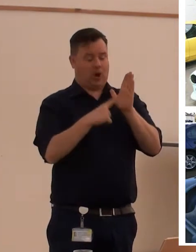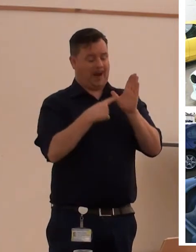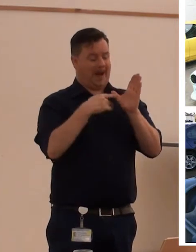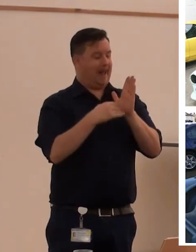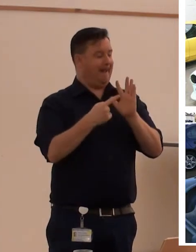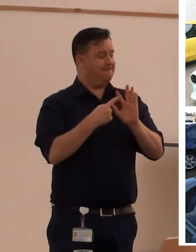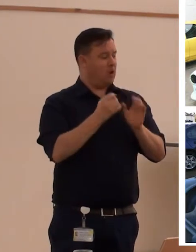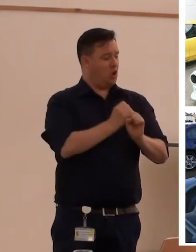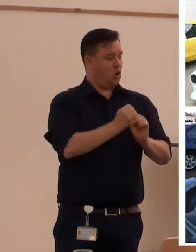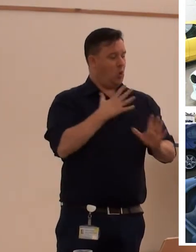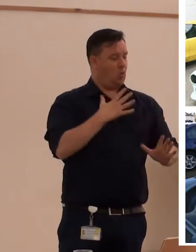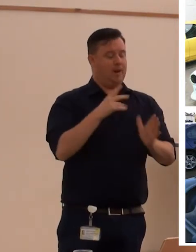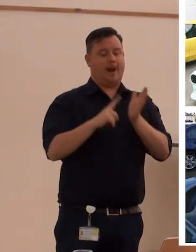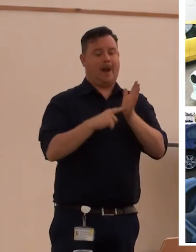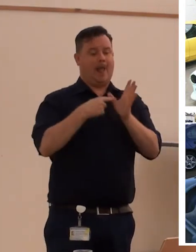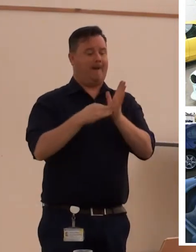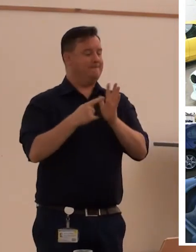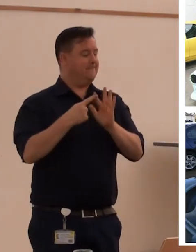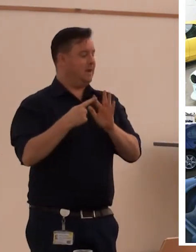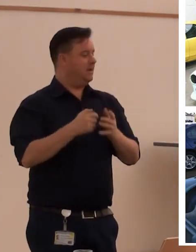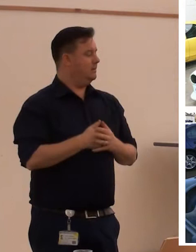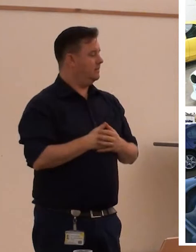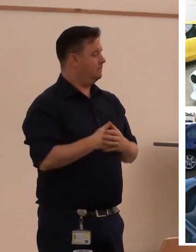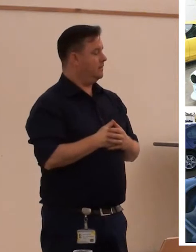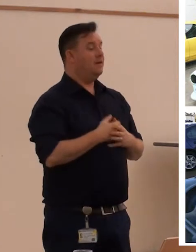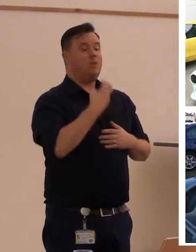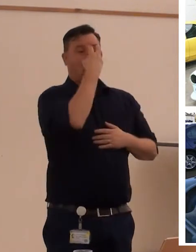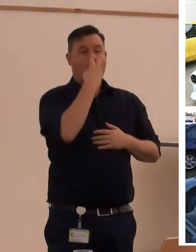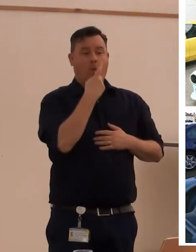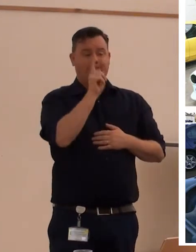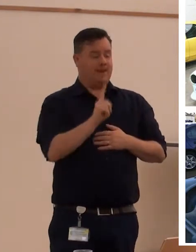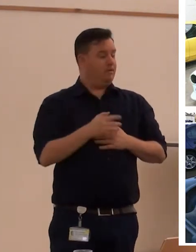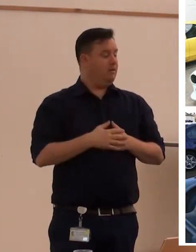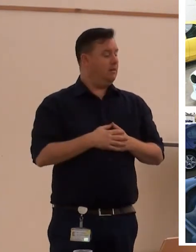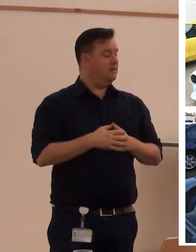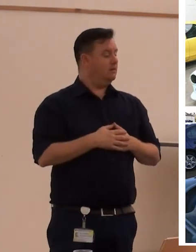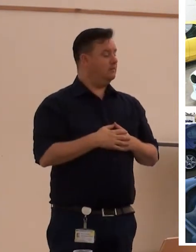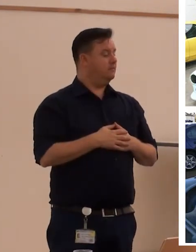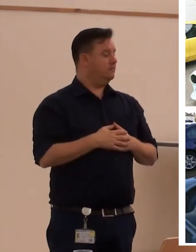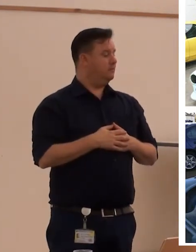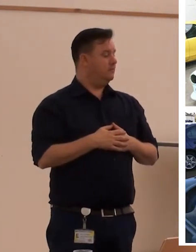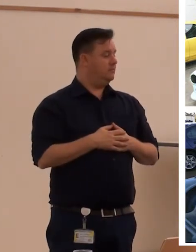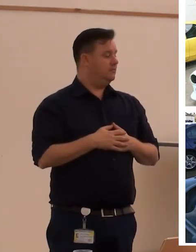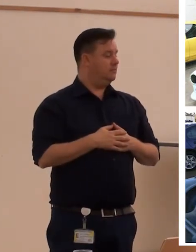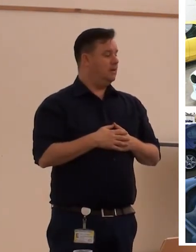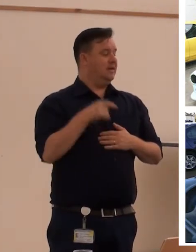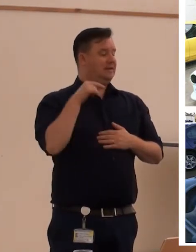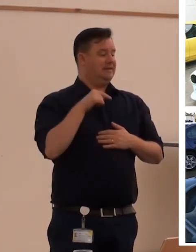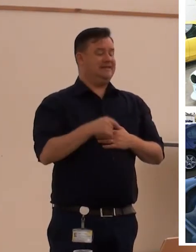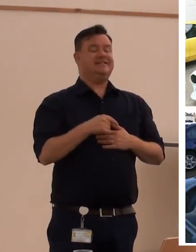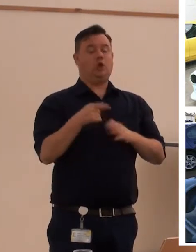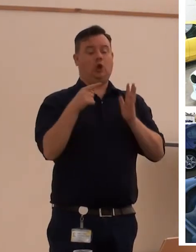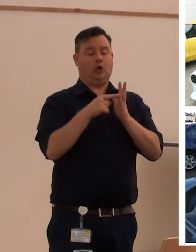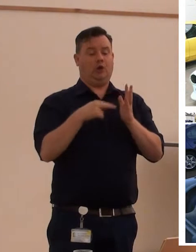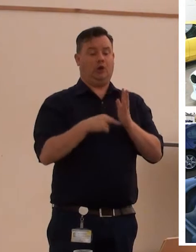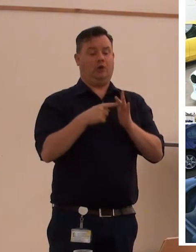called Larvae. The old people in the audience, this is an English language. It's